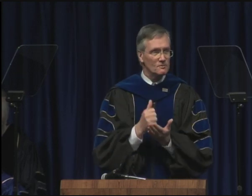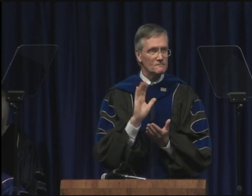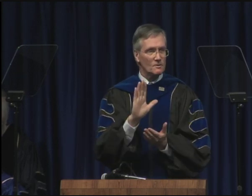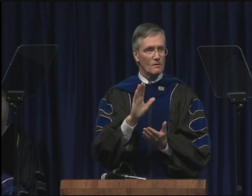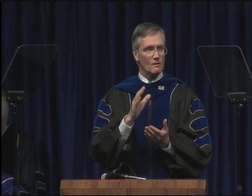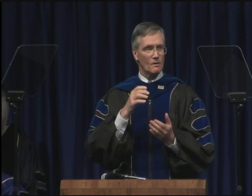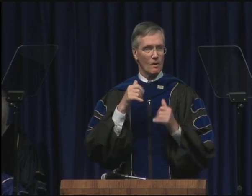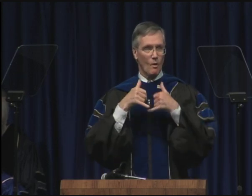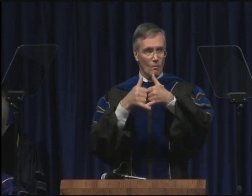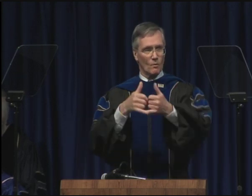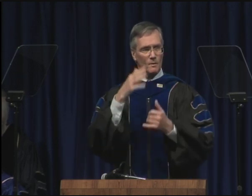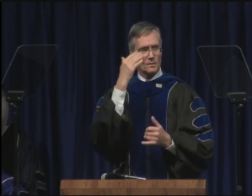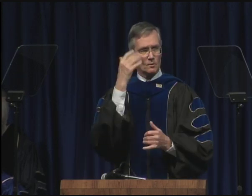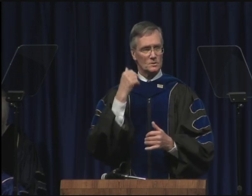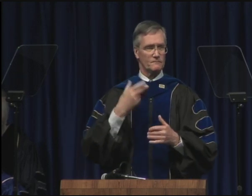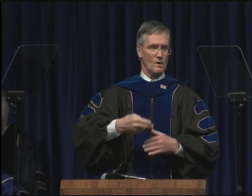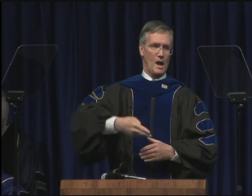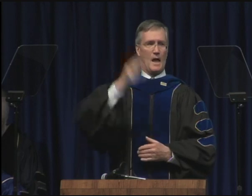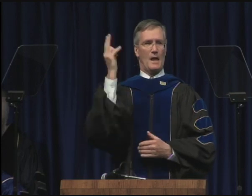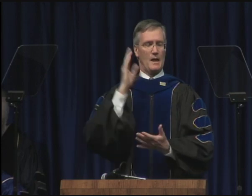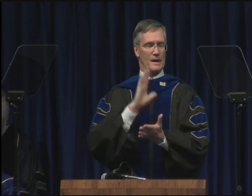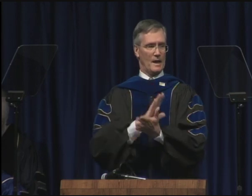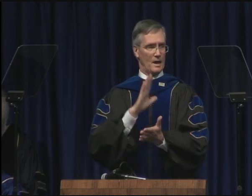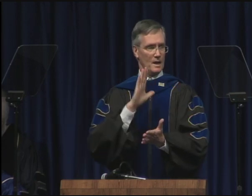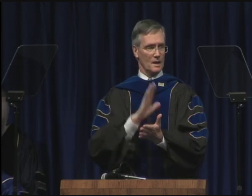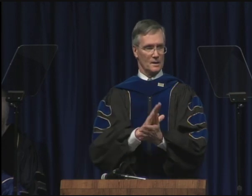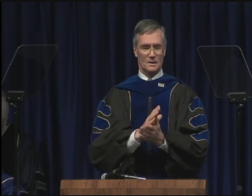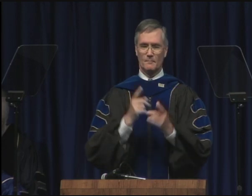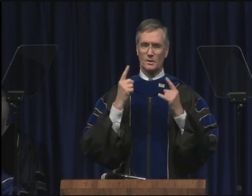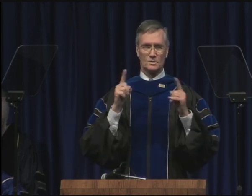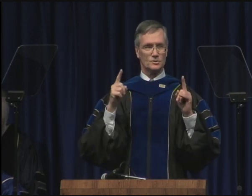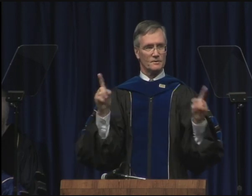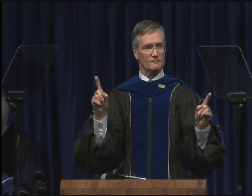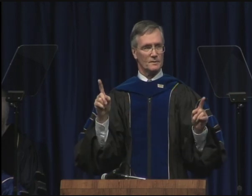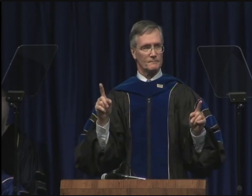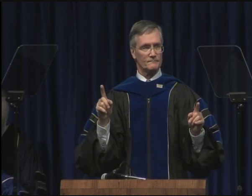The first student deserves her award because of her high academic achievement